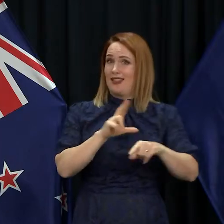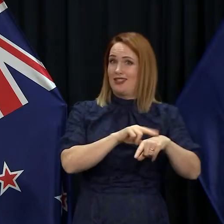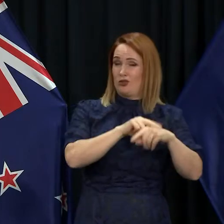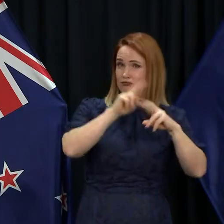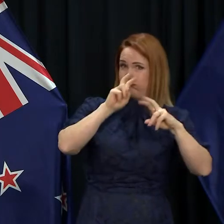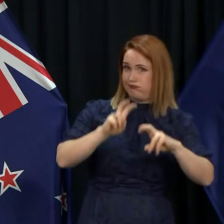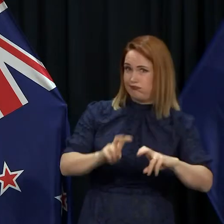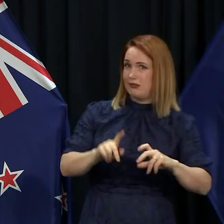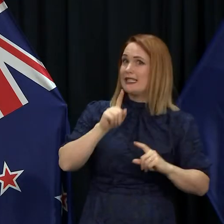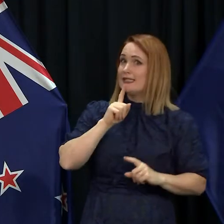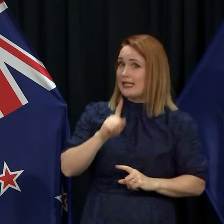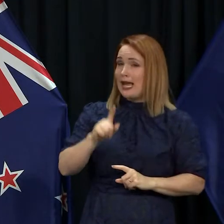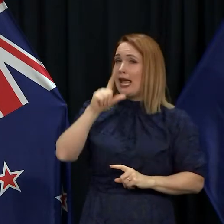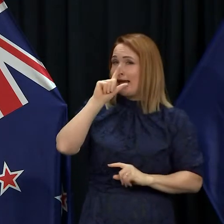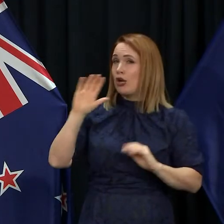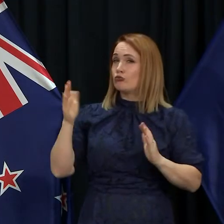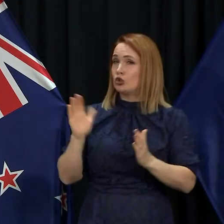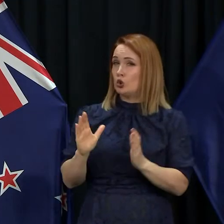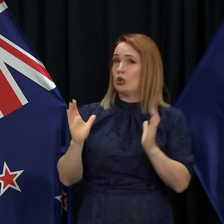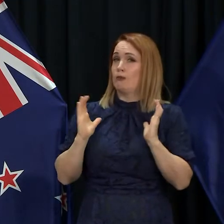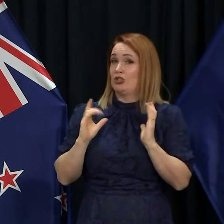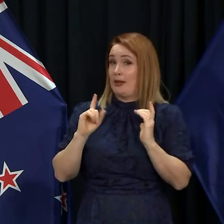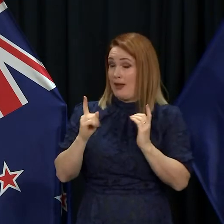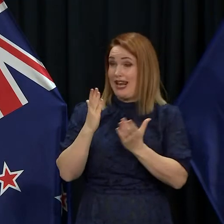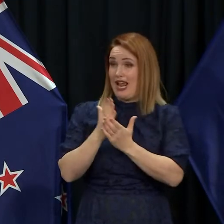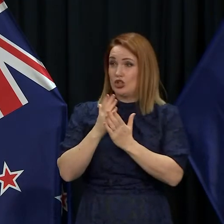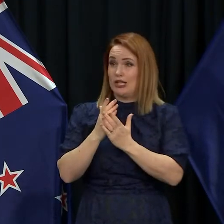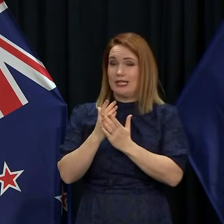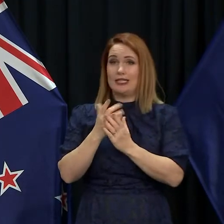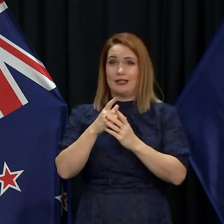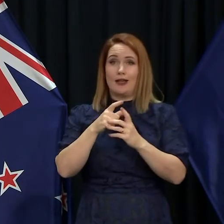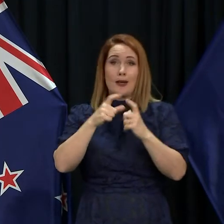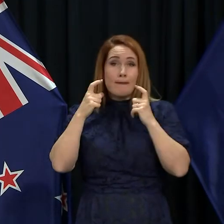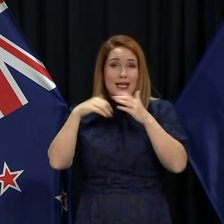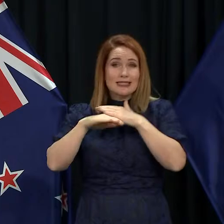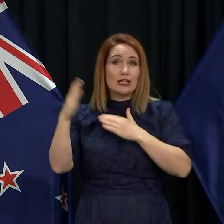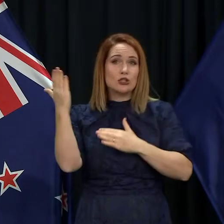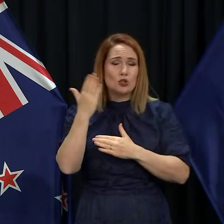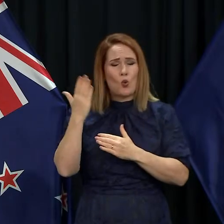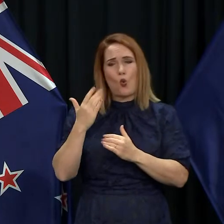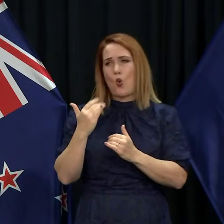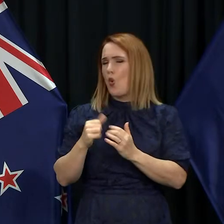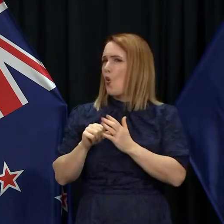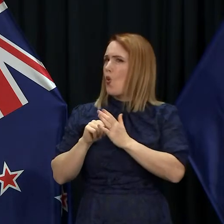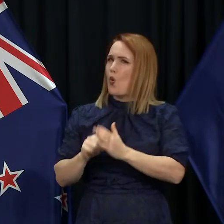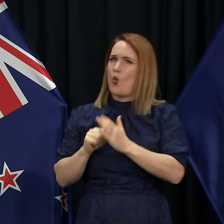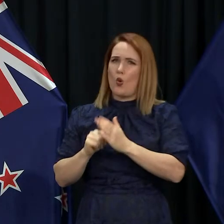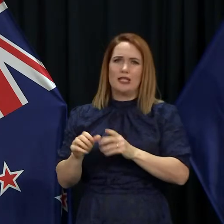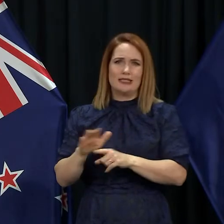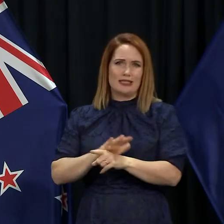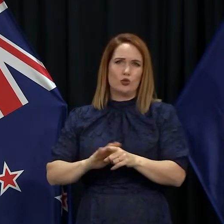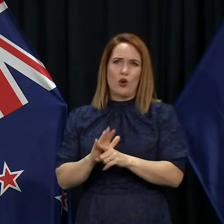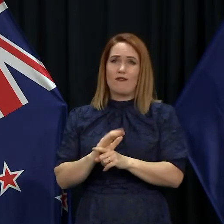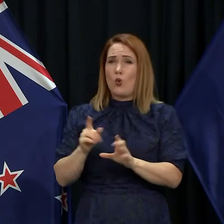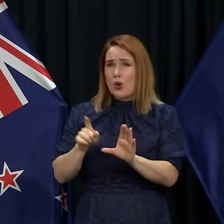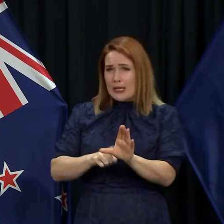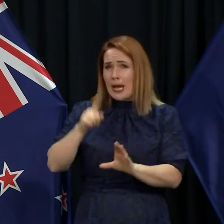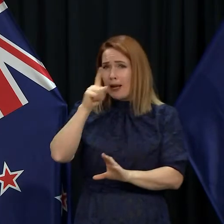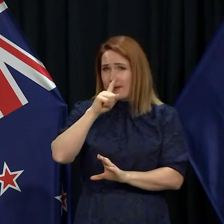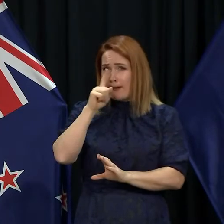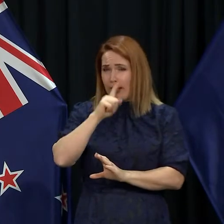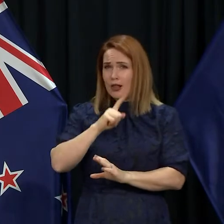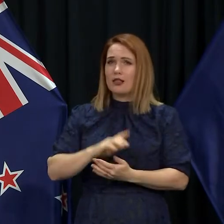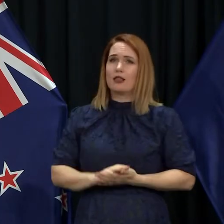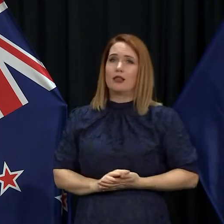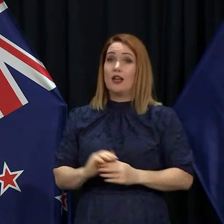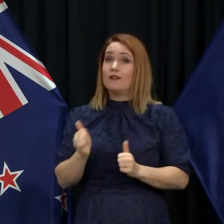try and reduce down those pressures, but actually mask use in schools is a very difficult ask for young people. We've